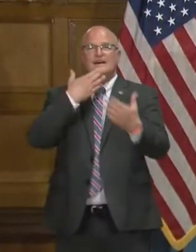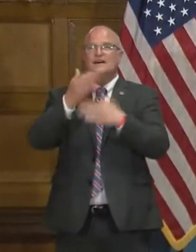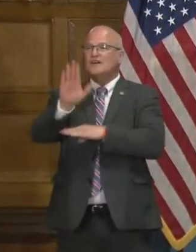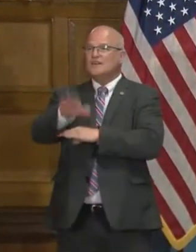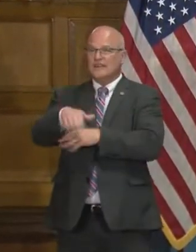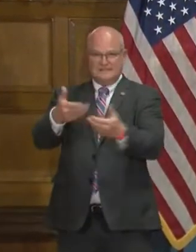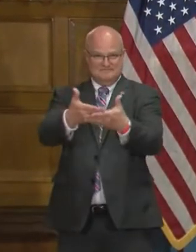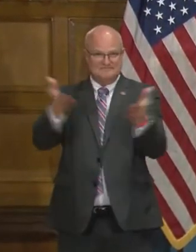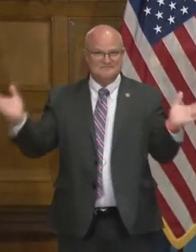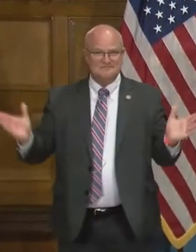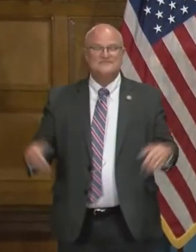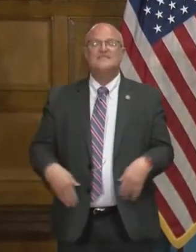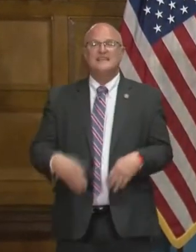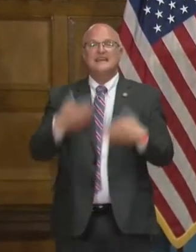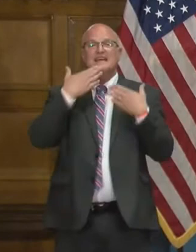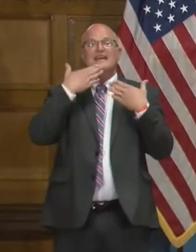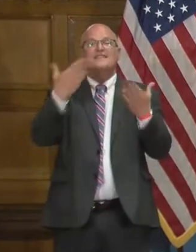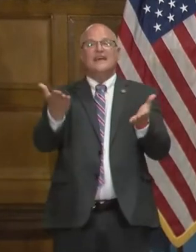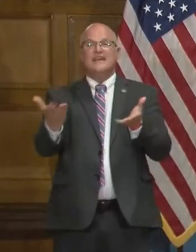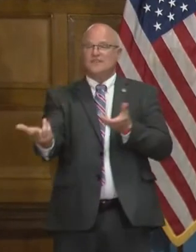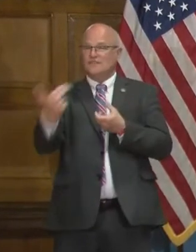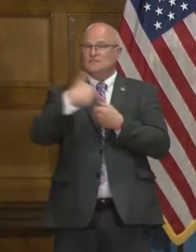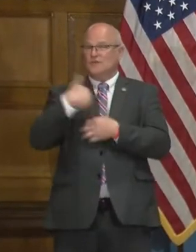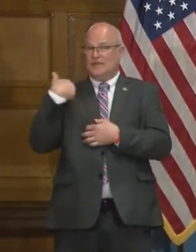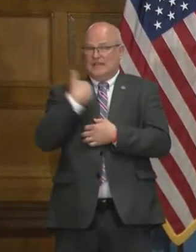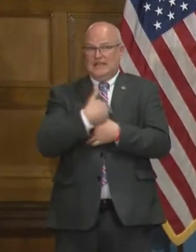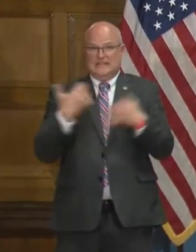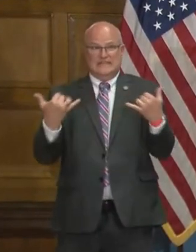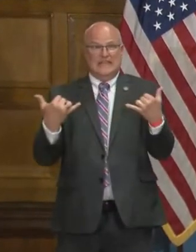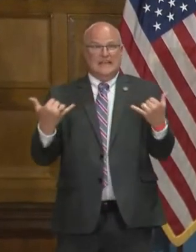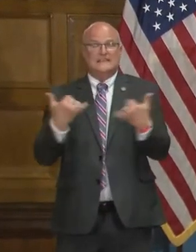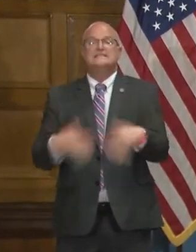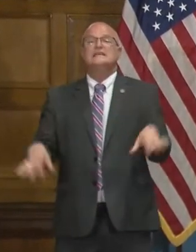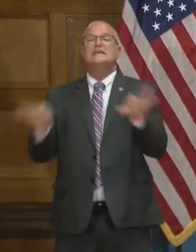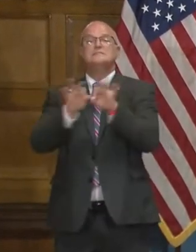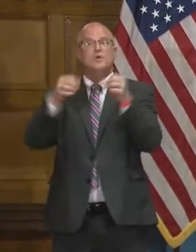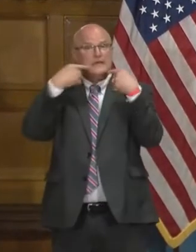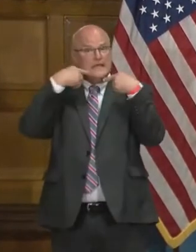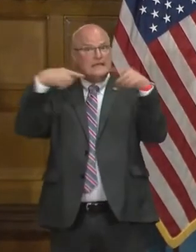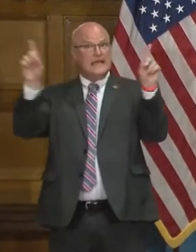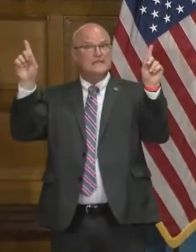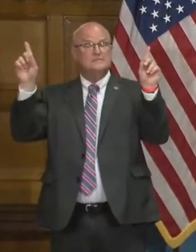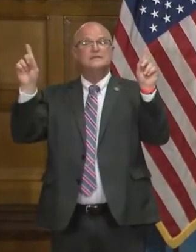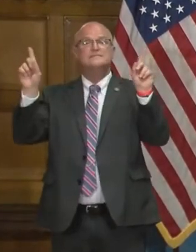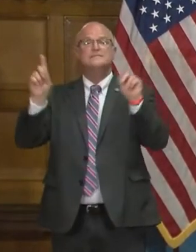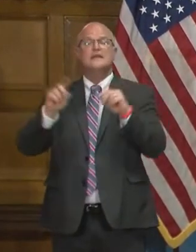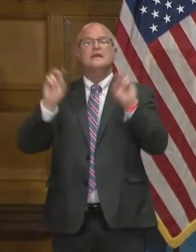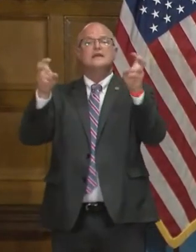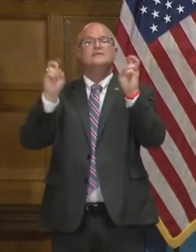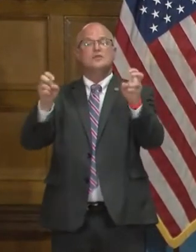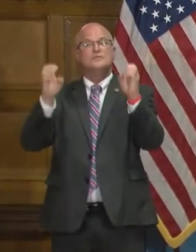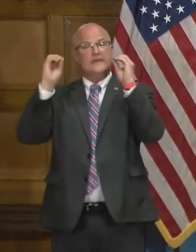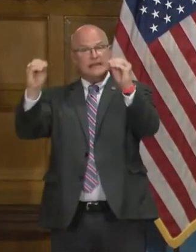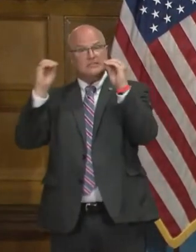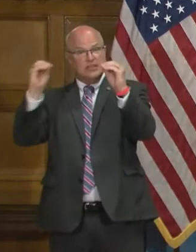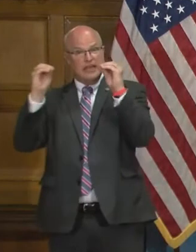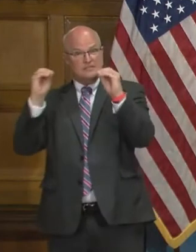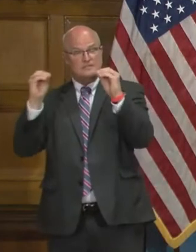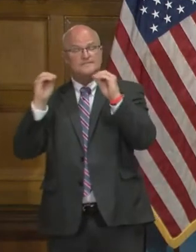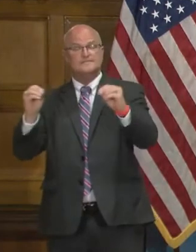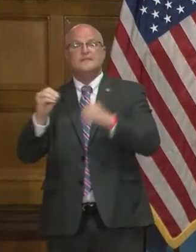Good afternoon to everyone. Thank you for joining me for this important announcement in terms of